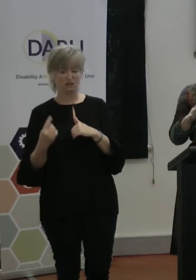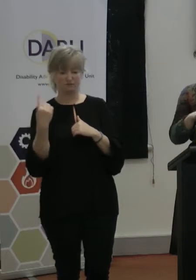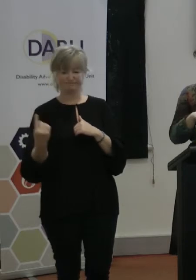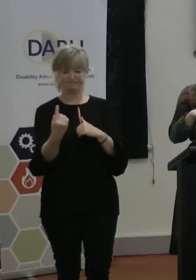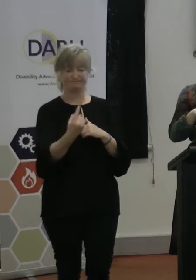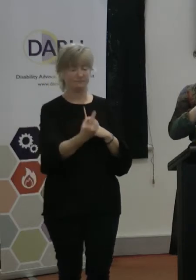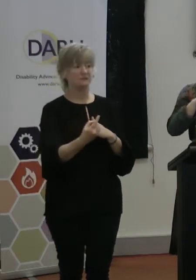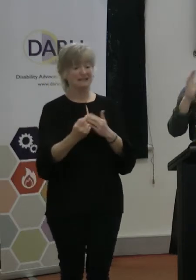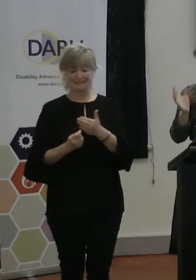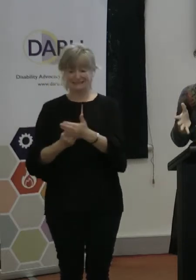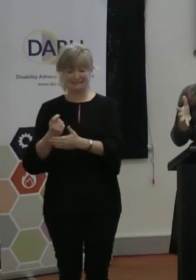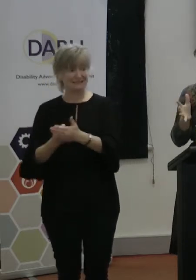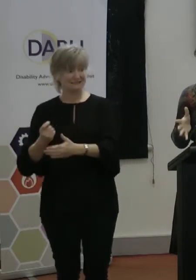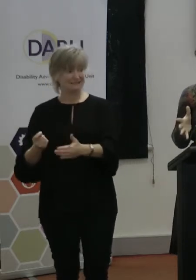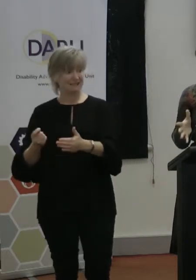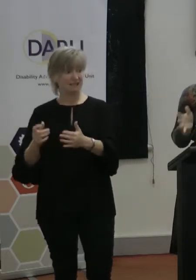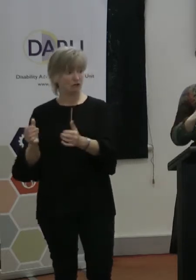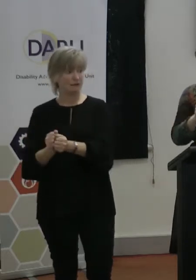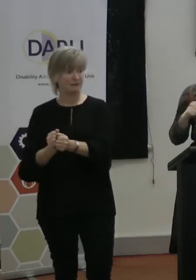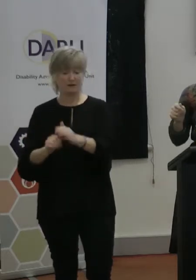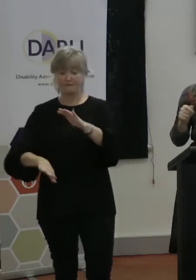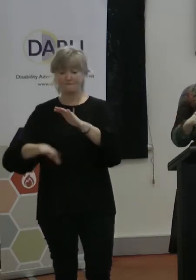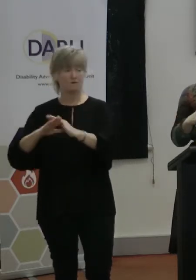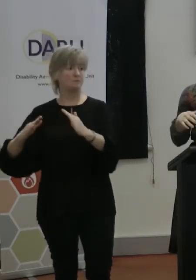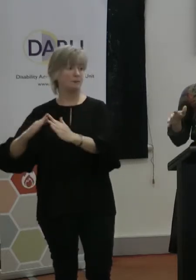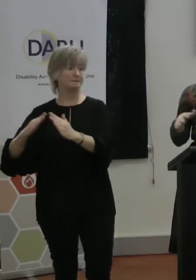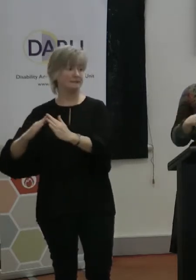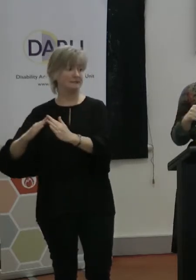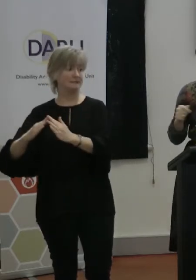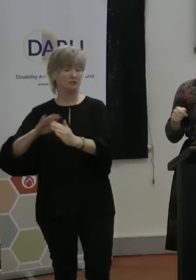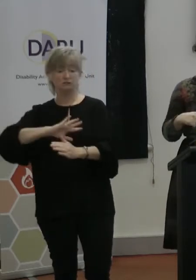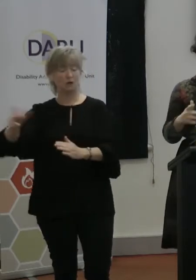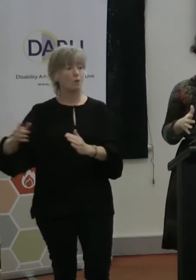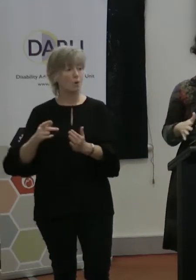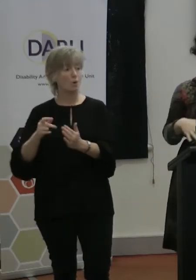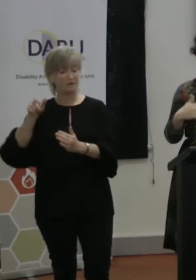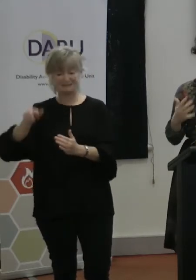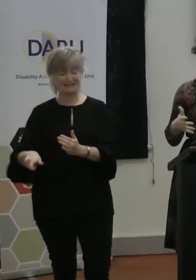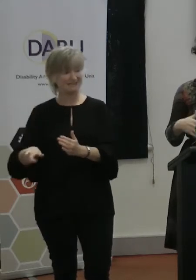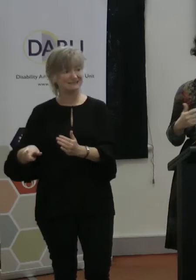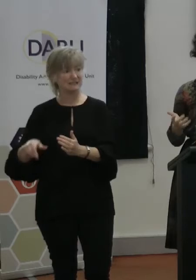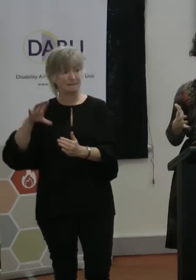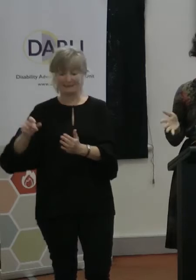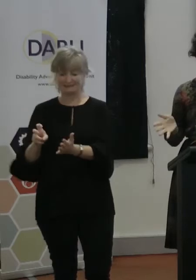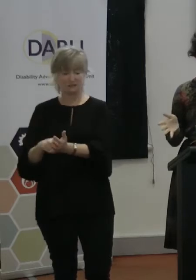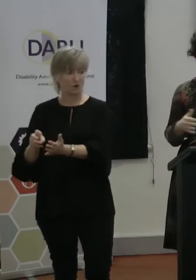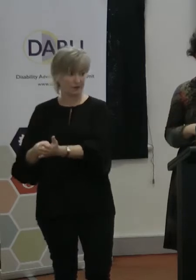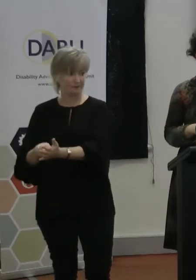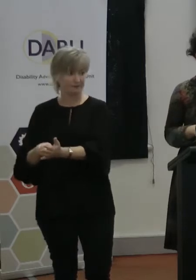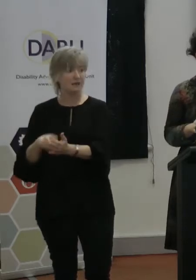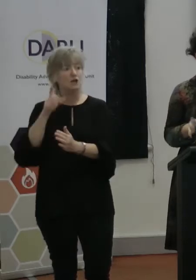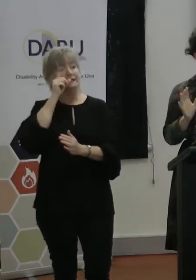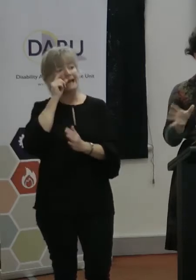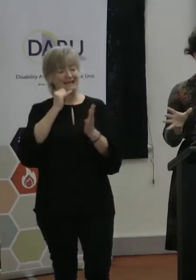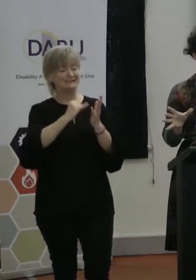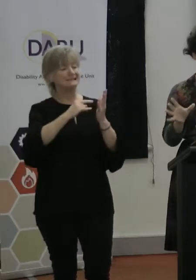is one agreement for the whole property, so all the tenants need to be able to sign it. There are some provisions for subletting,